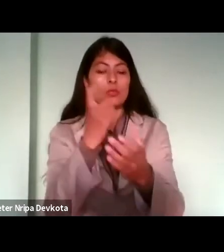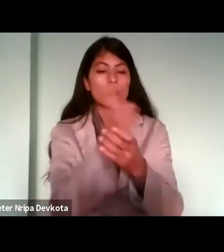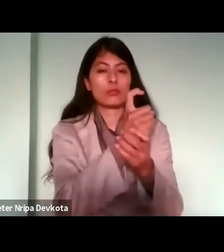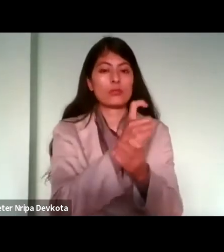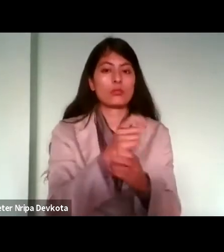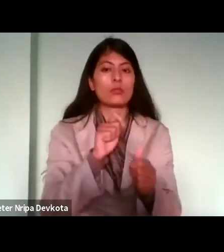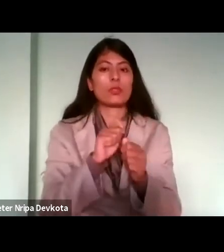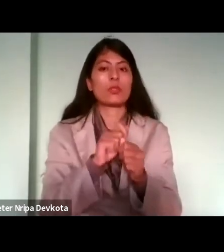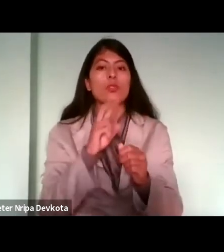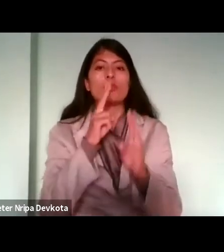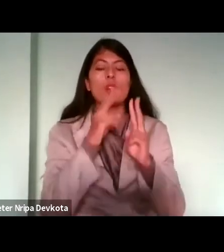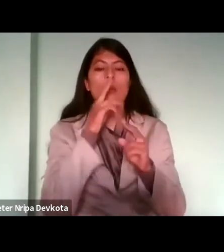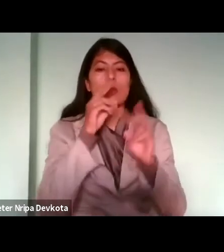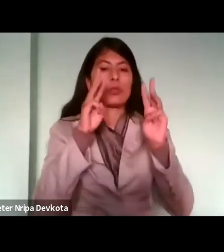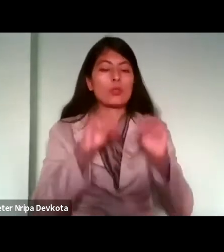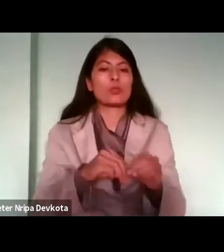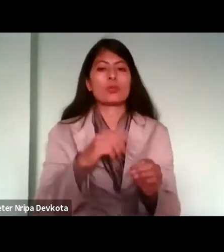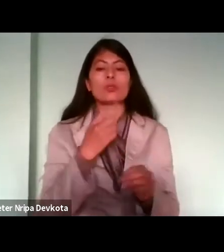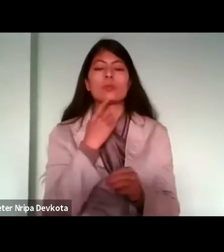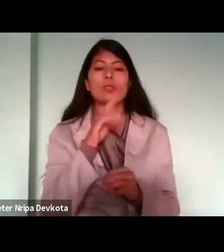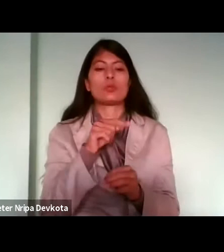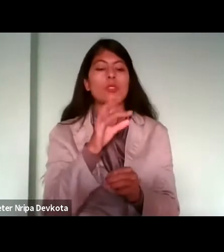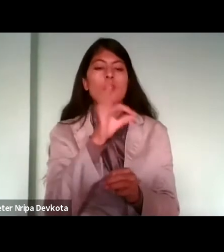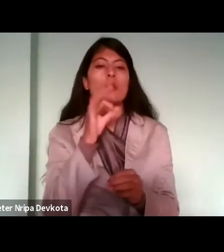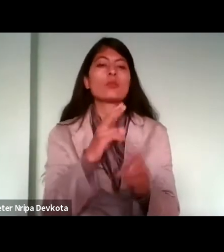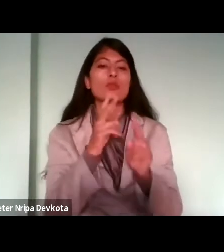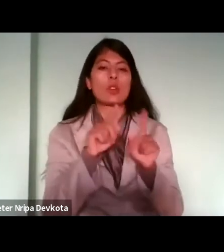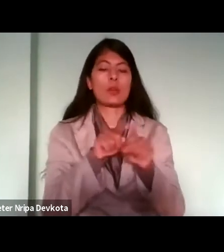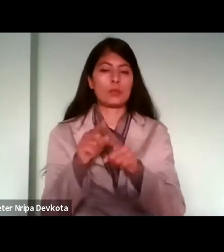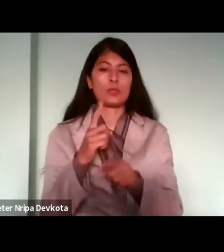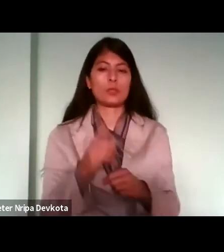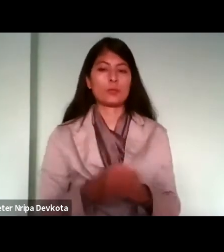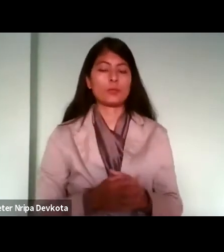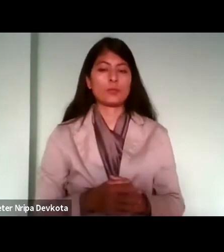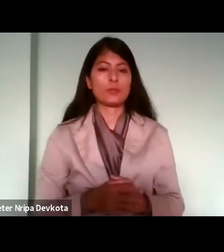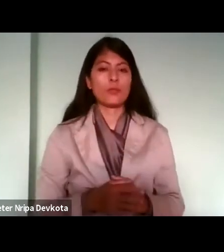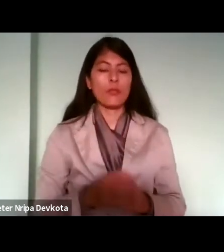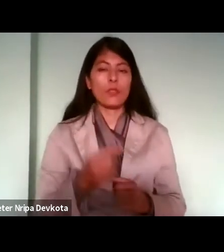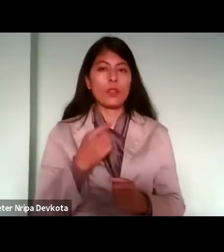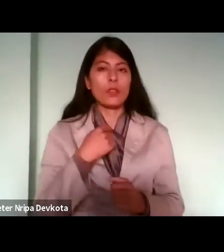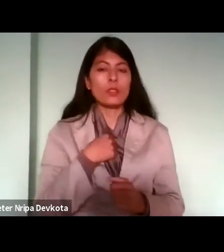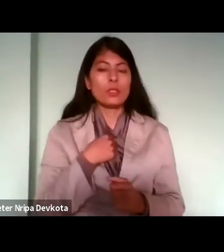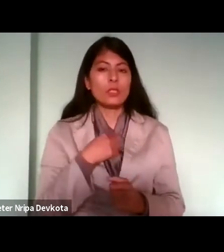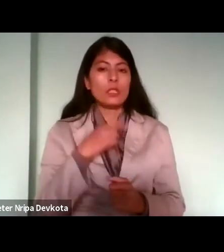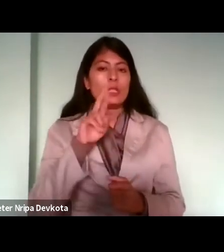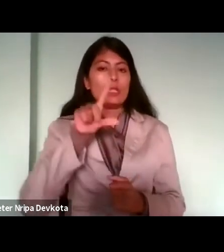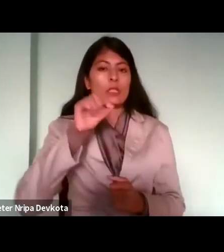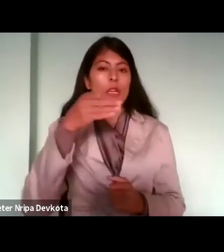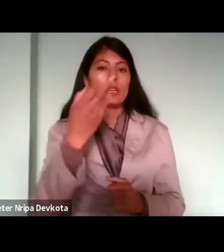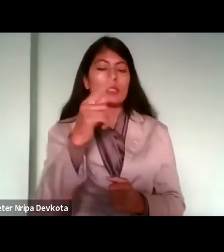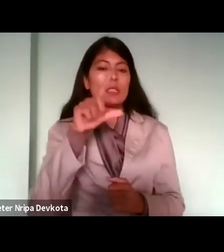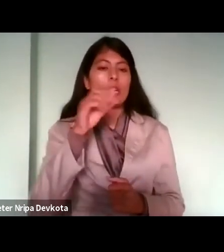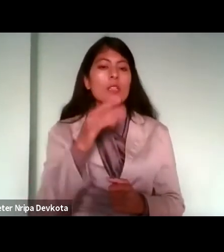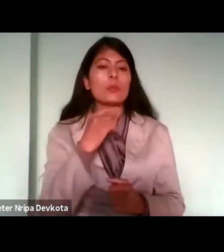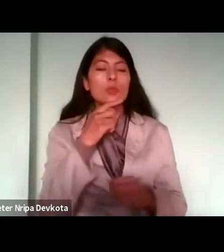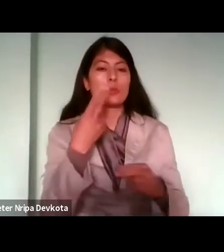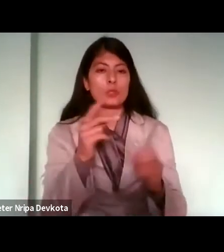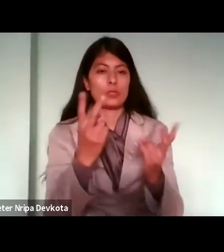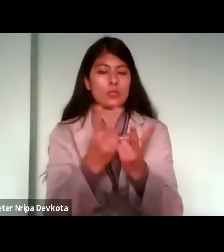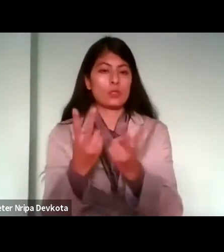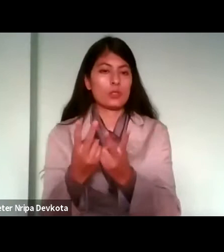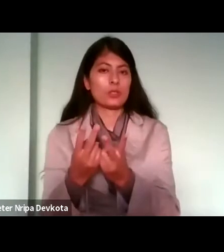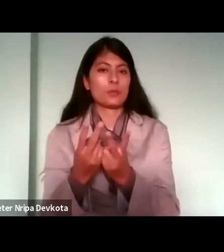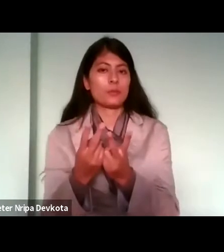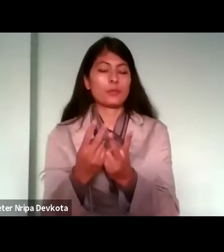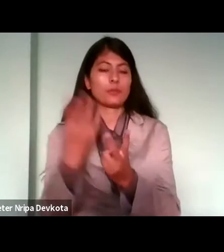labor rights, which is commendable. And as Radhika pointed out, there are a lot of sort of, you know, like the